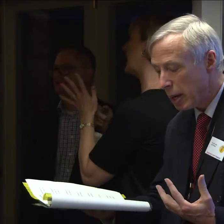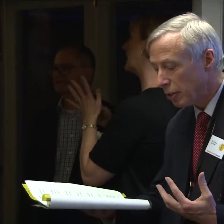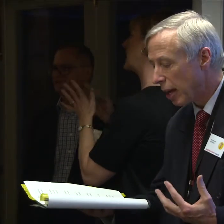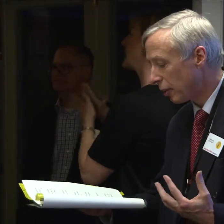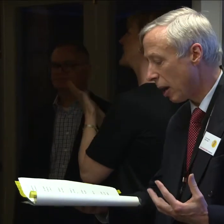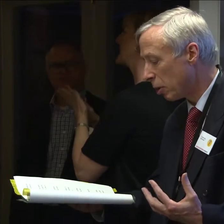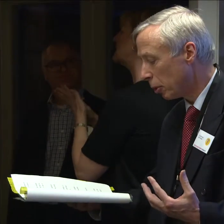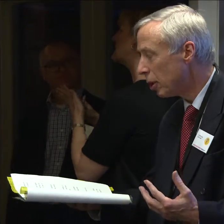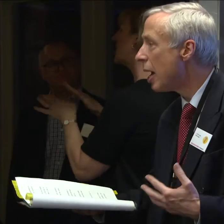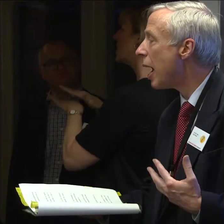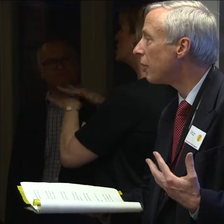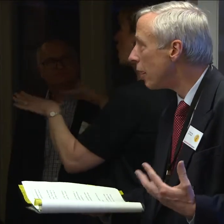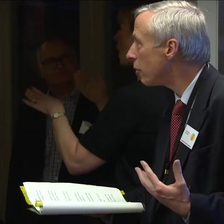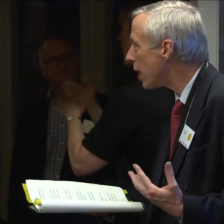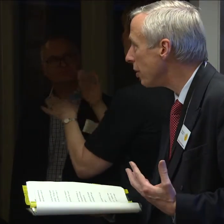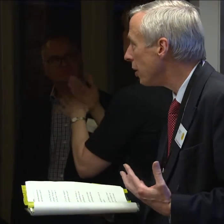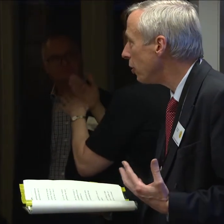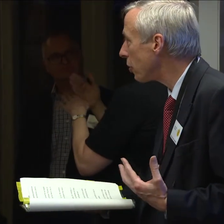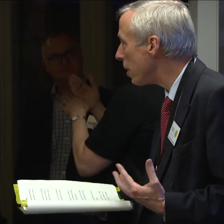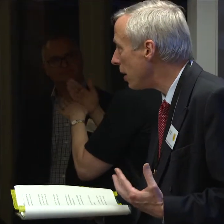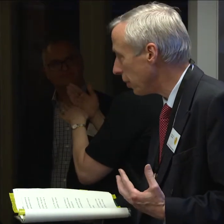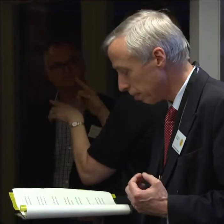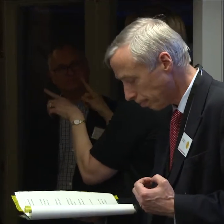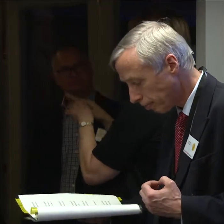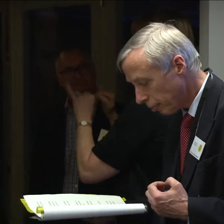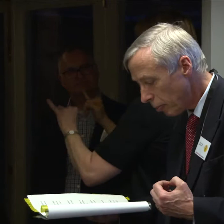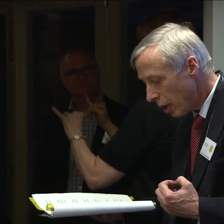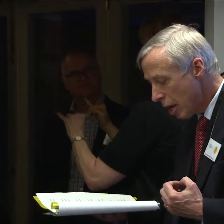every bit as unacceptable as outright discrimination.